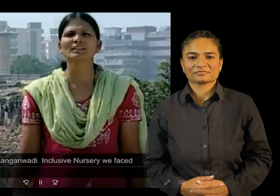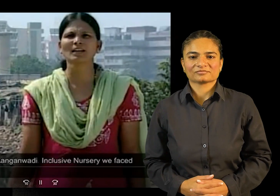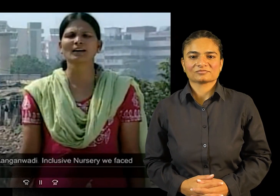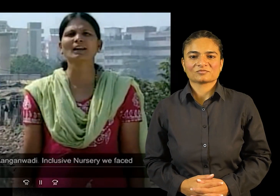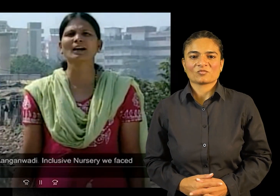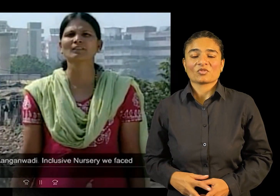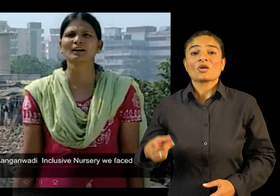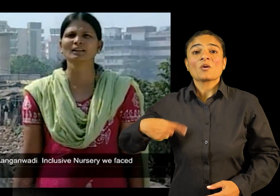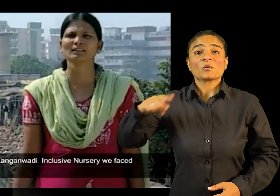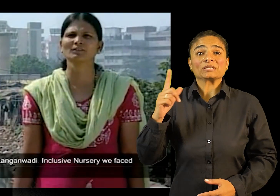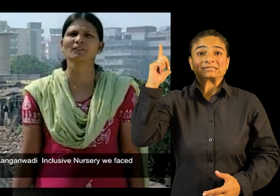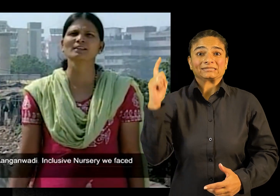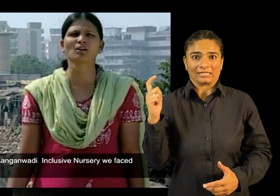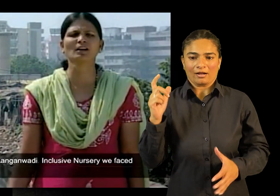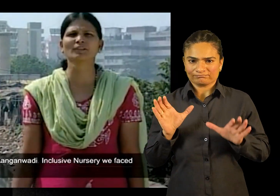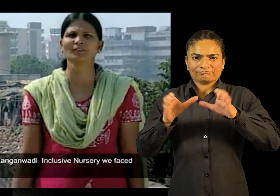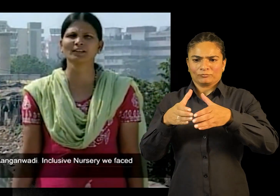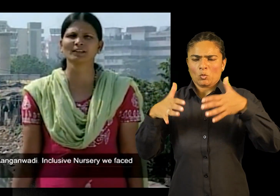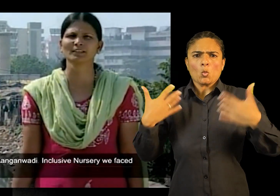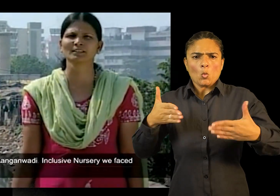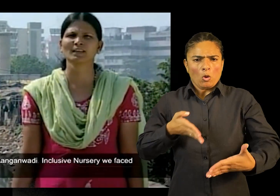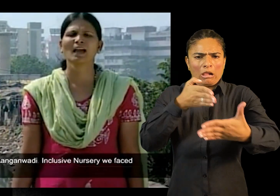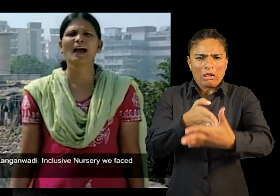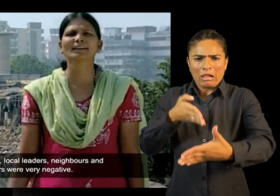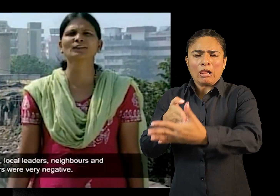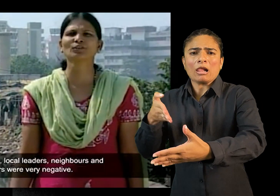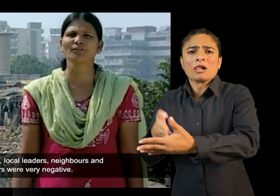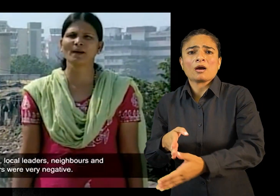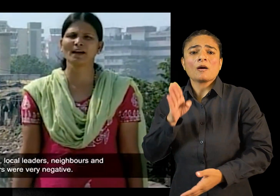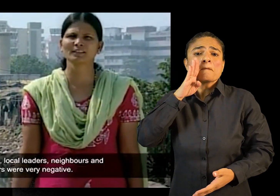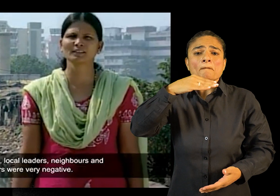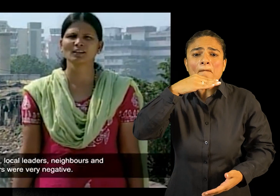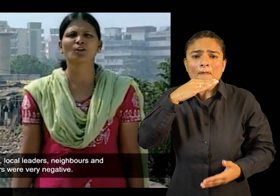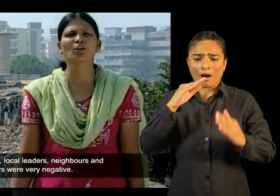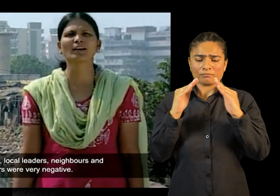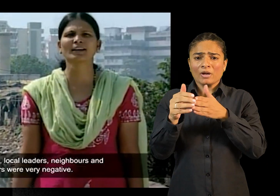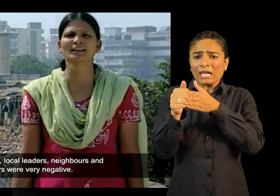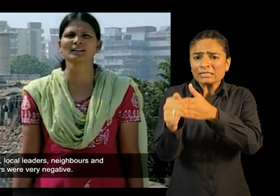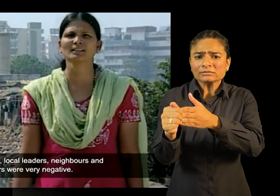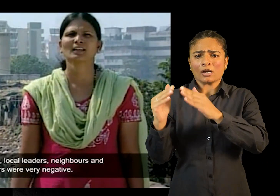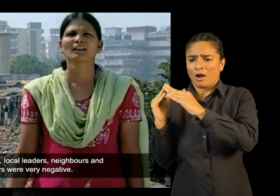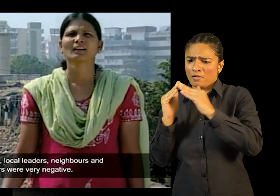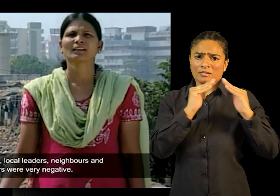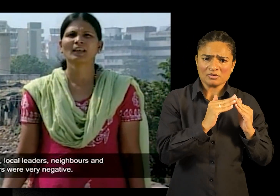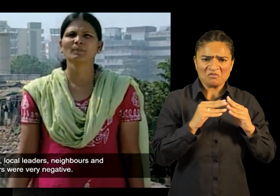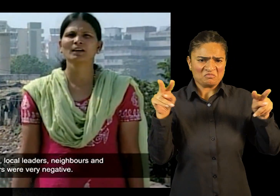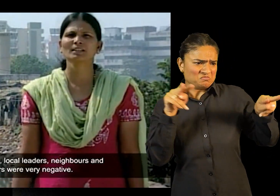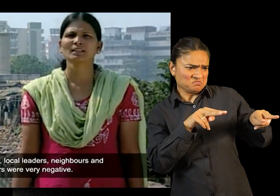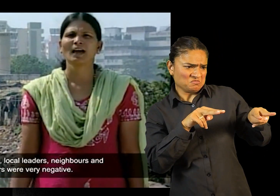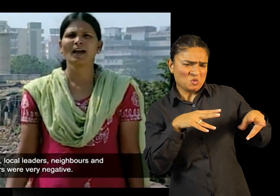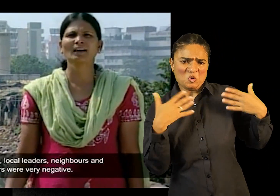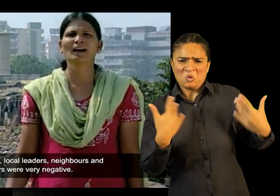When we started Anganwadis, we faced lots of difficulties. Attitude of parents, local leaders,